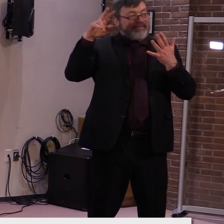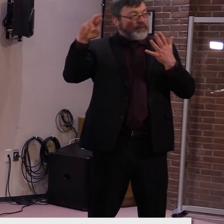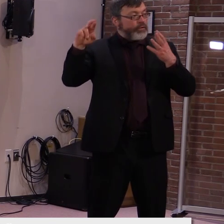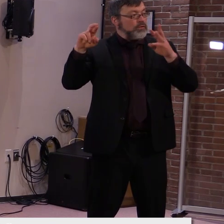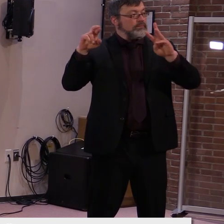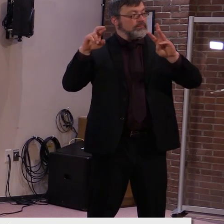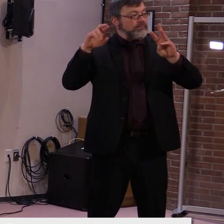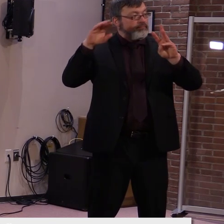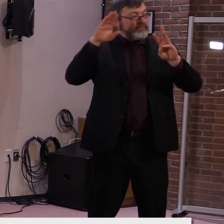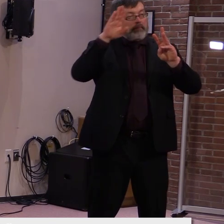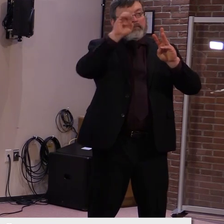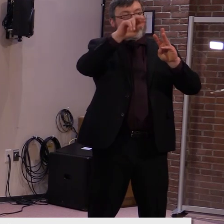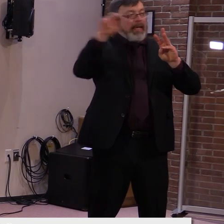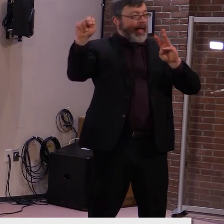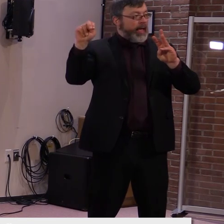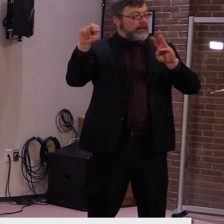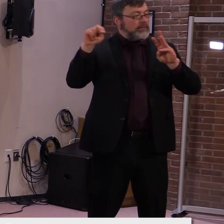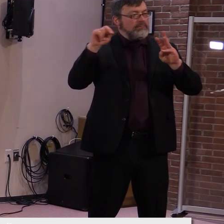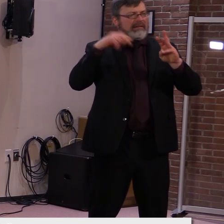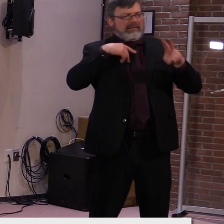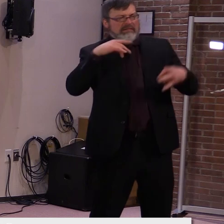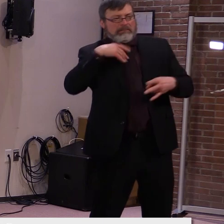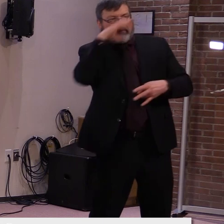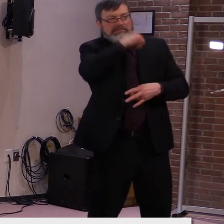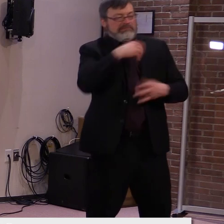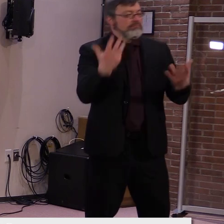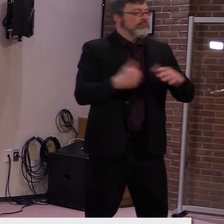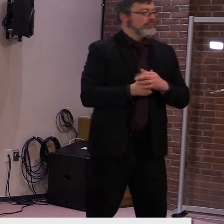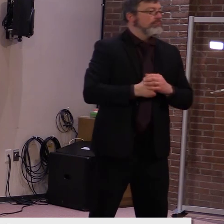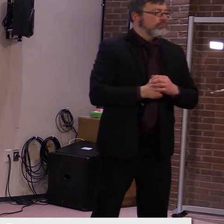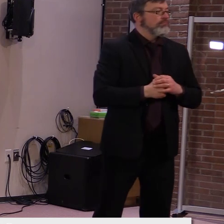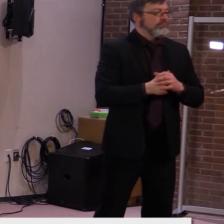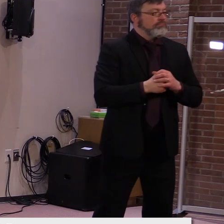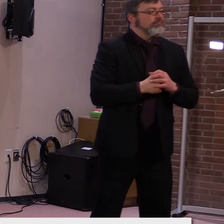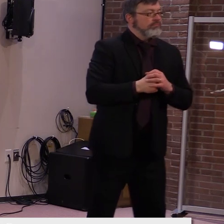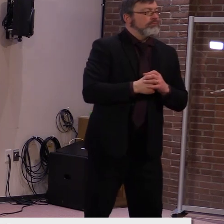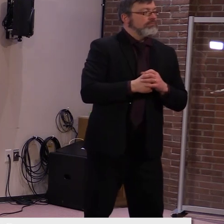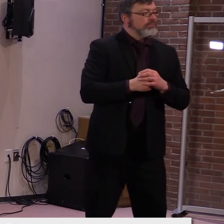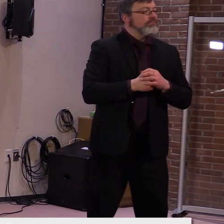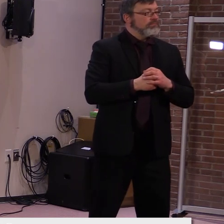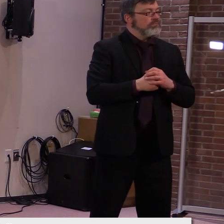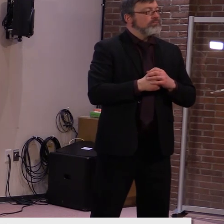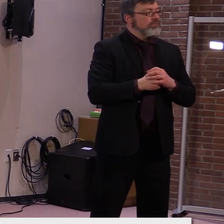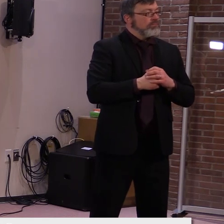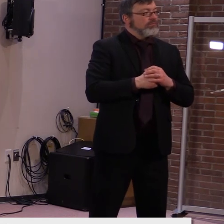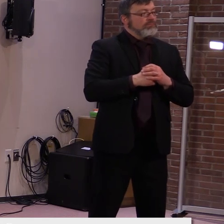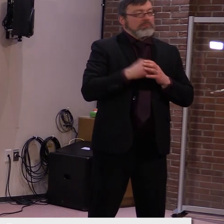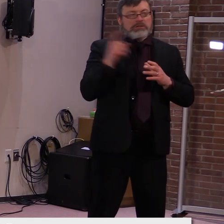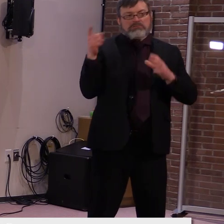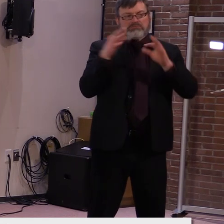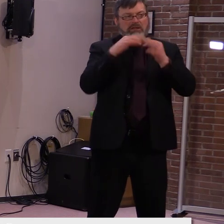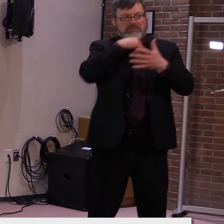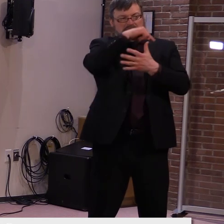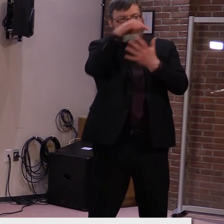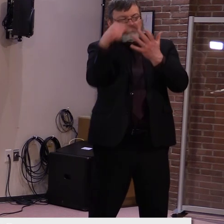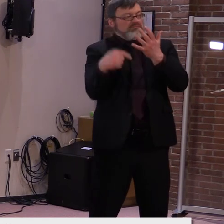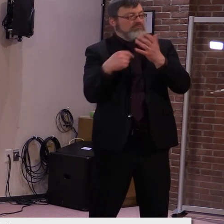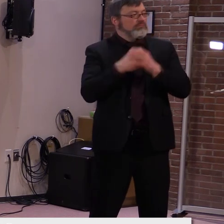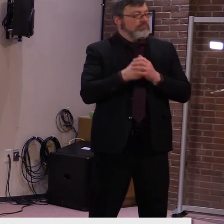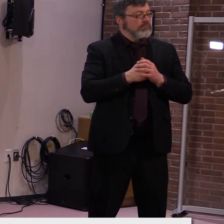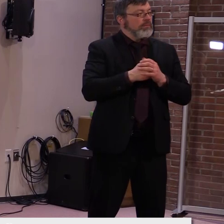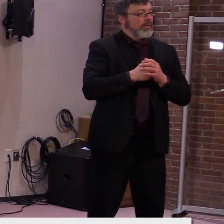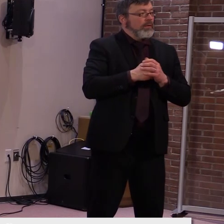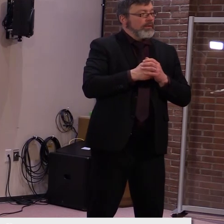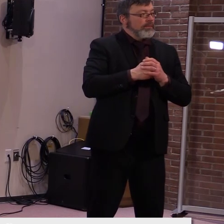this week, we are starting small to ensure we have the right capacity and participants to maximize